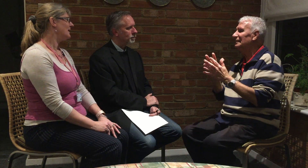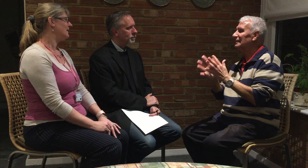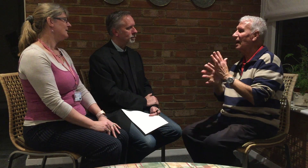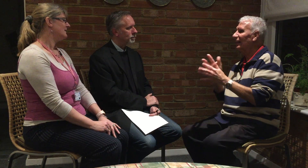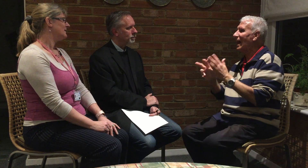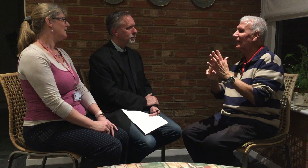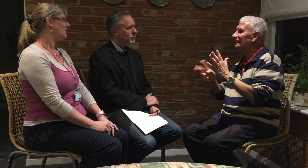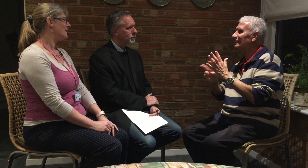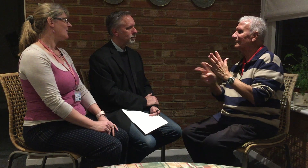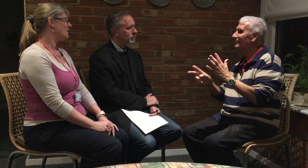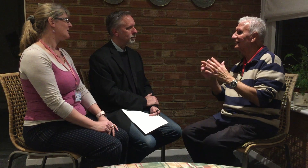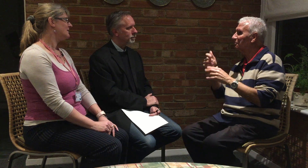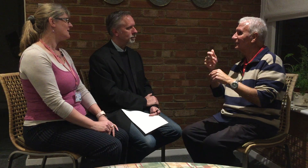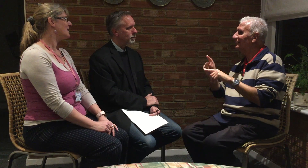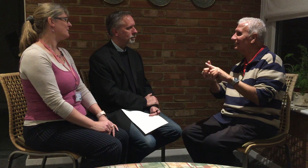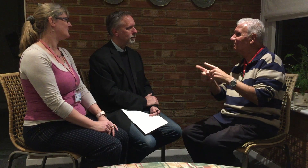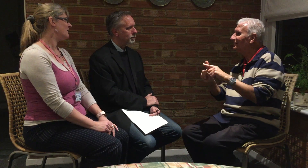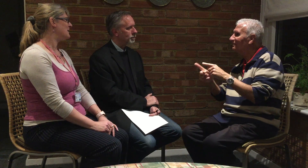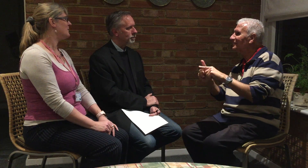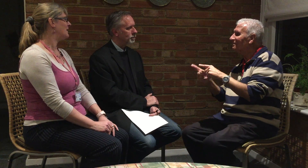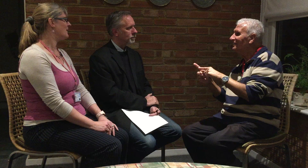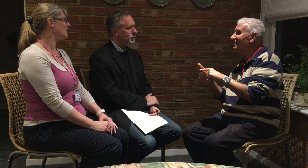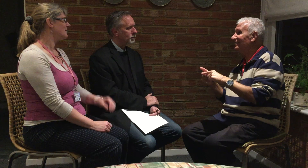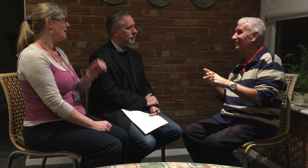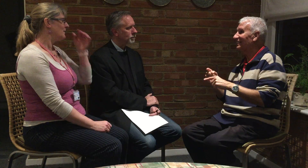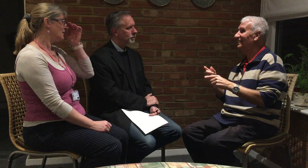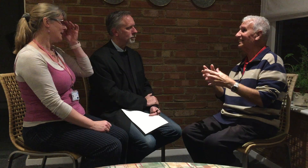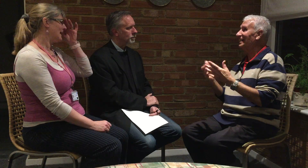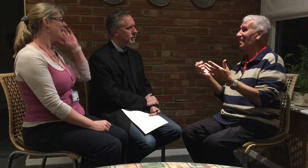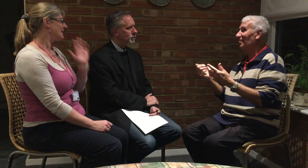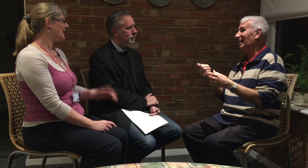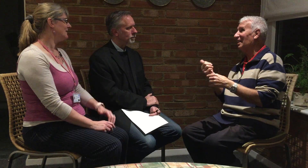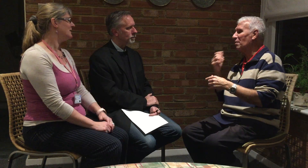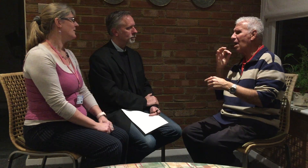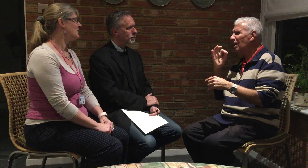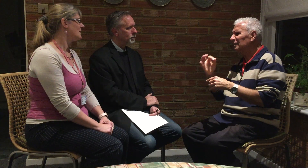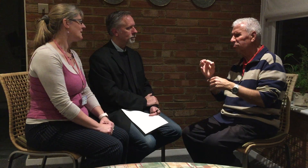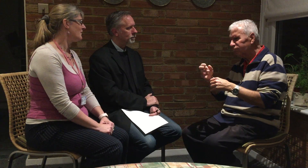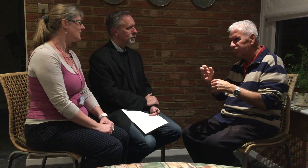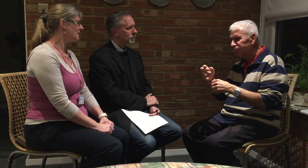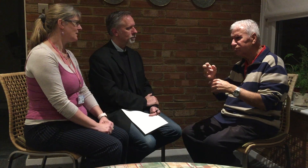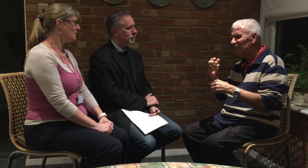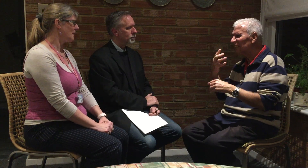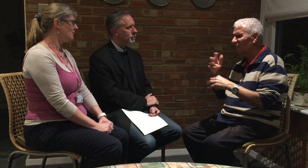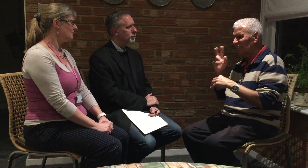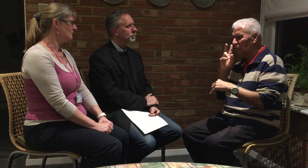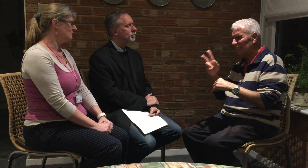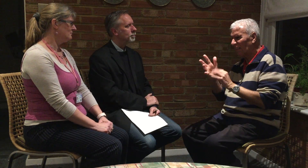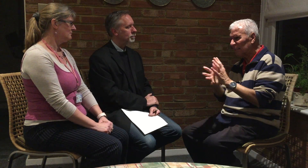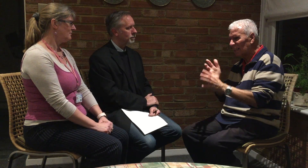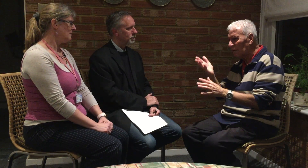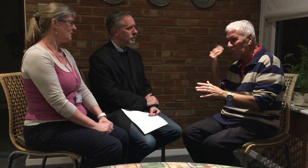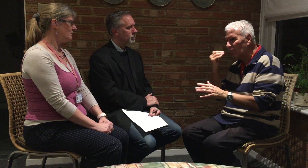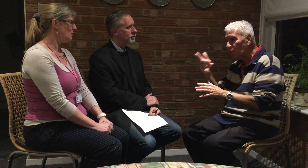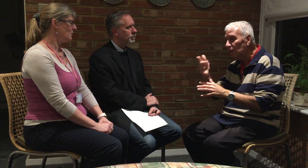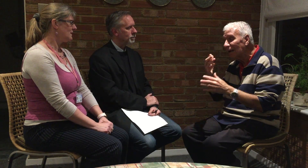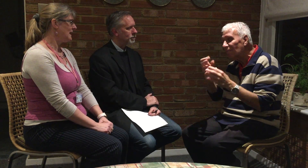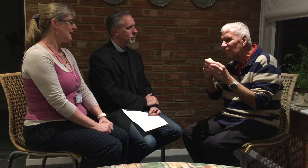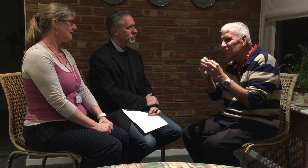Maybe, there are some deaf people, like an accent, so there's different things. So you might go, oh, maybe you've not seen that